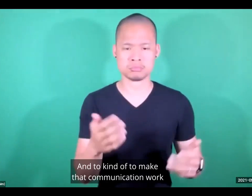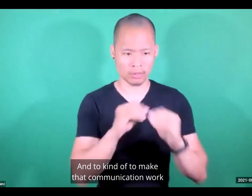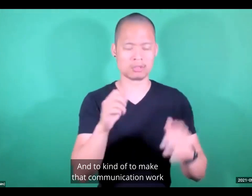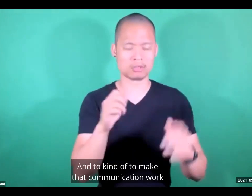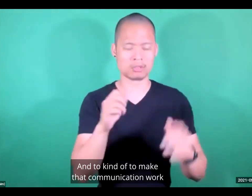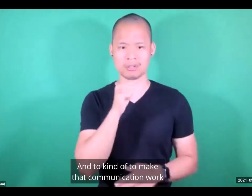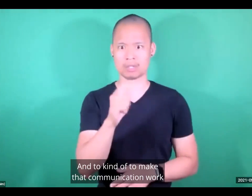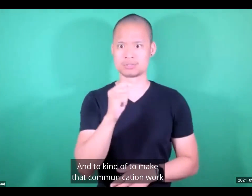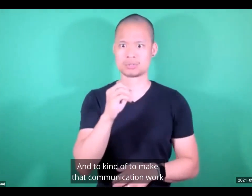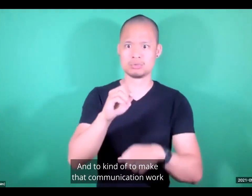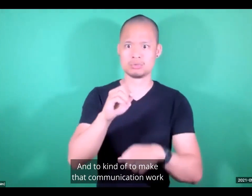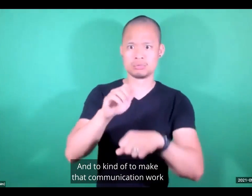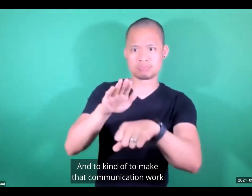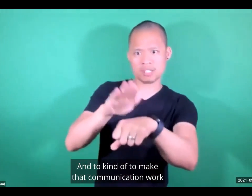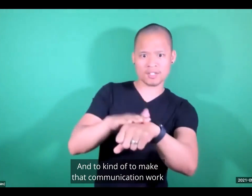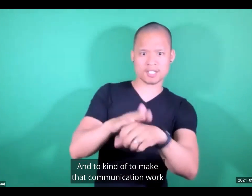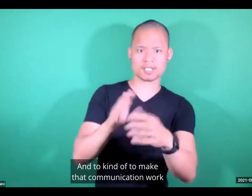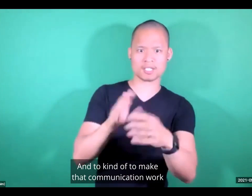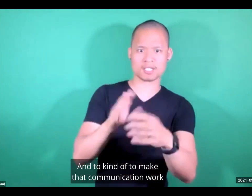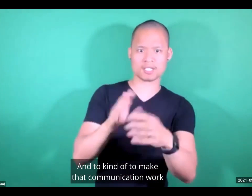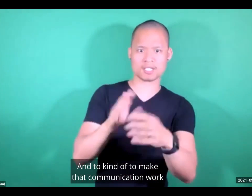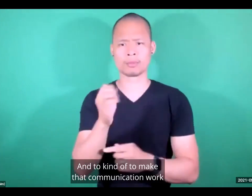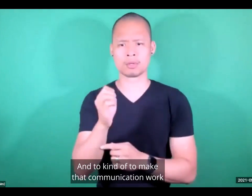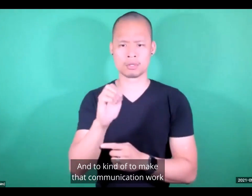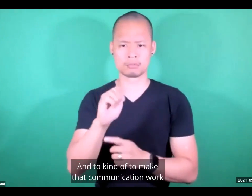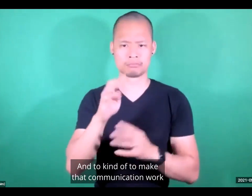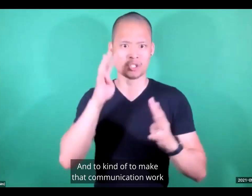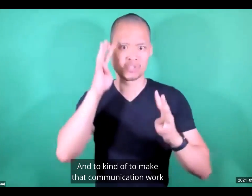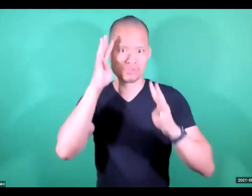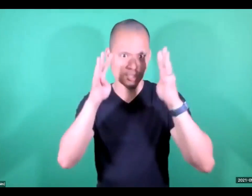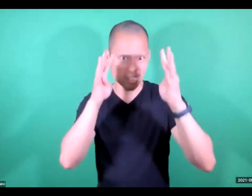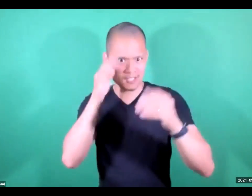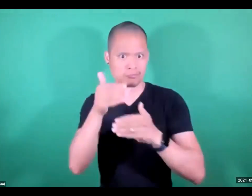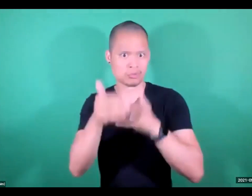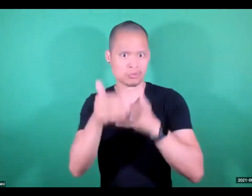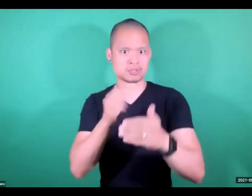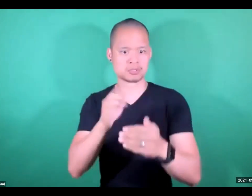and to kind of to make that communication, you know, work.